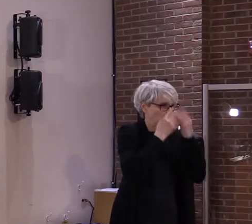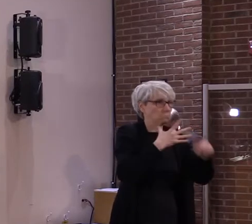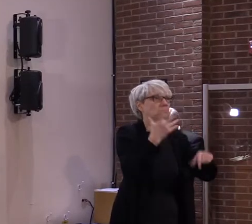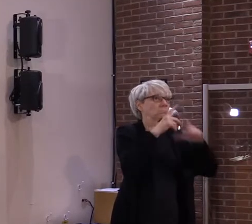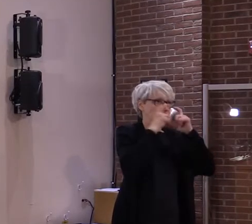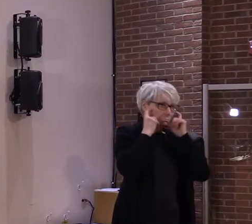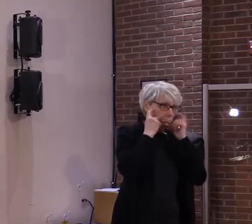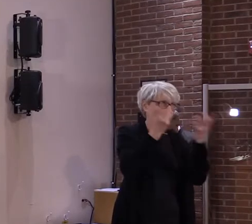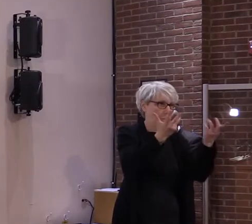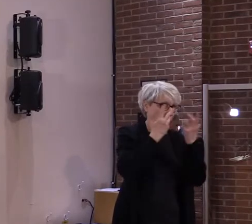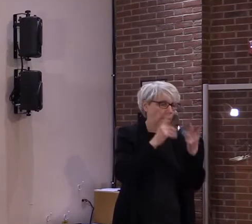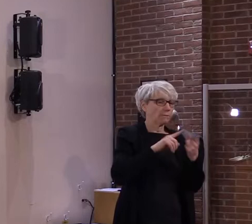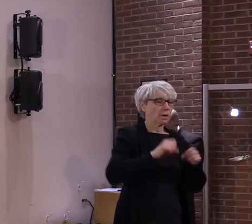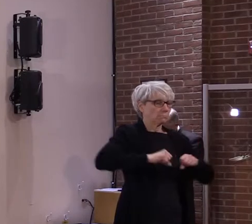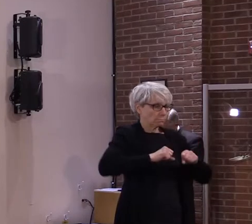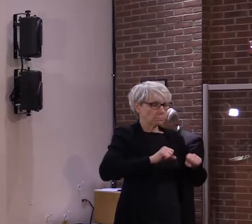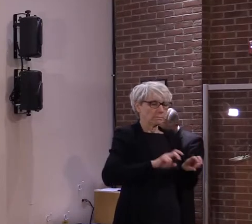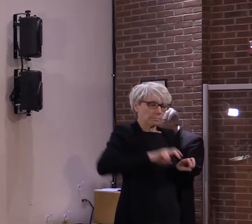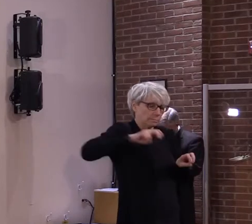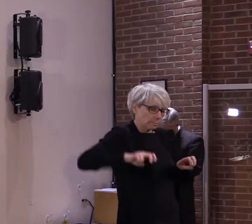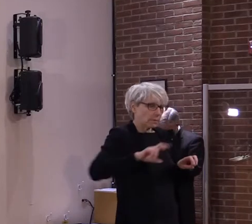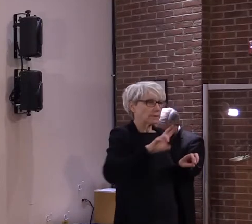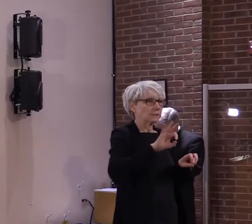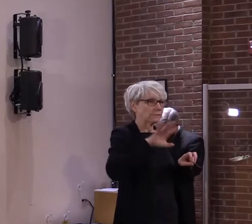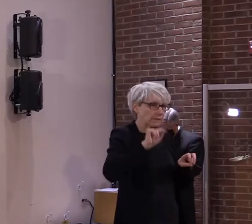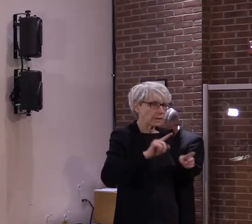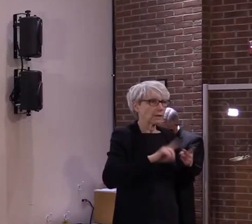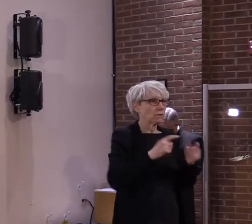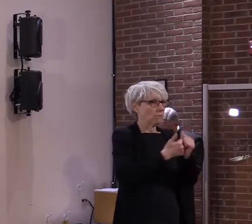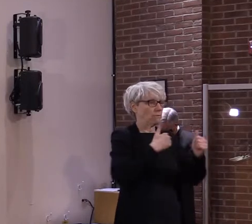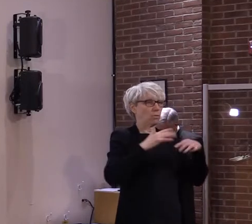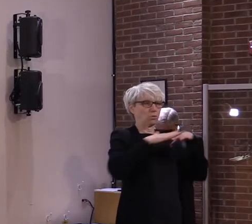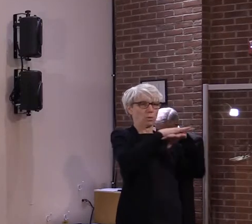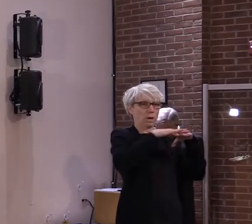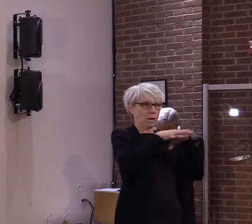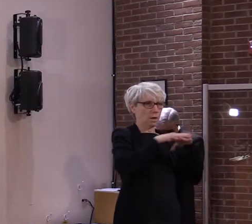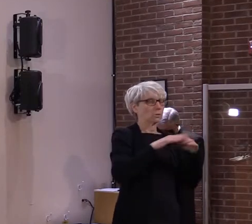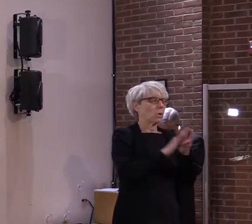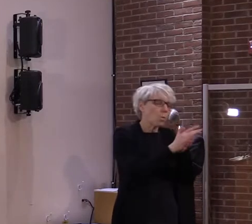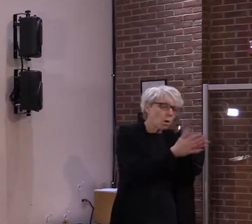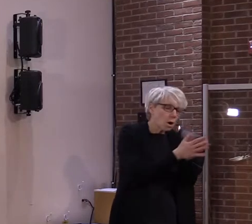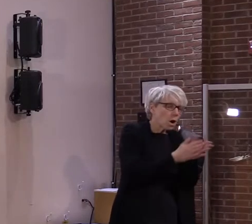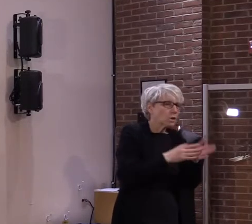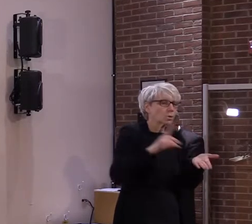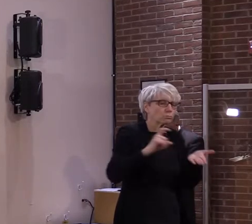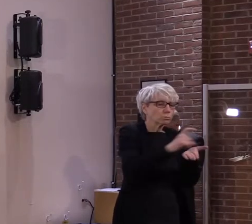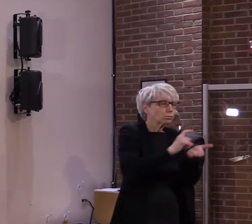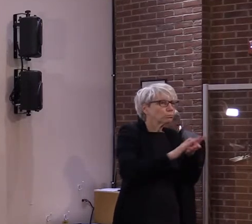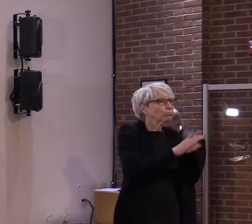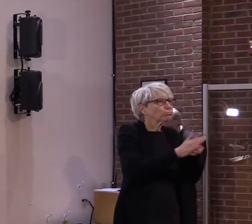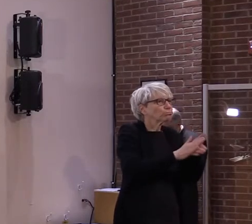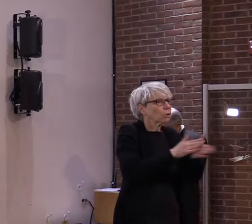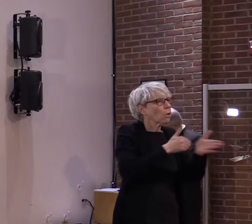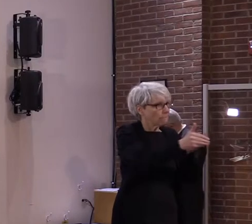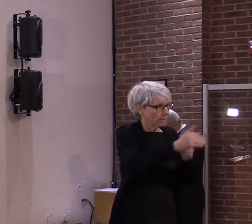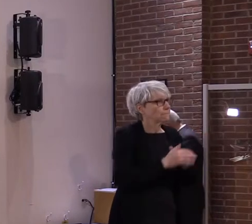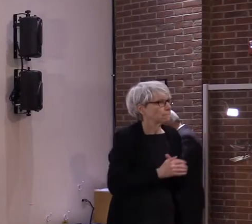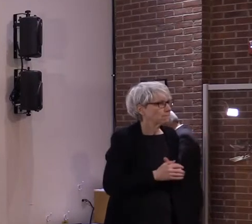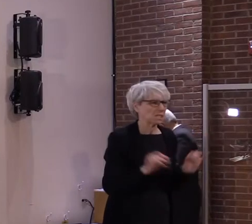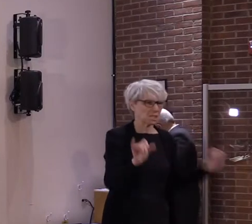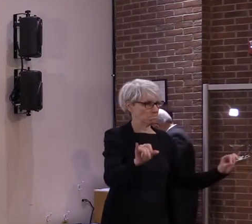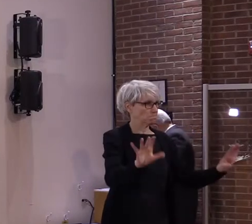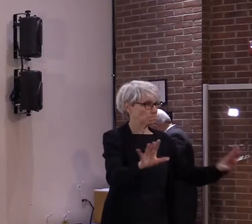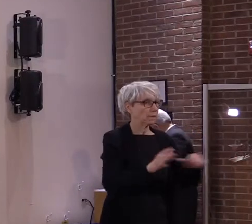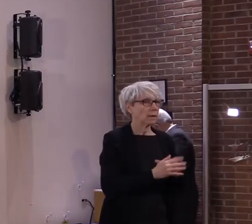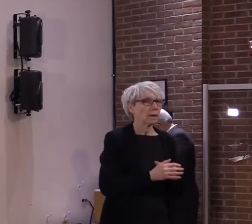and avoiding crowds, and washing your hands often or using a hand sanitizer. People have asked here before